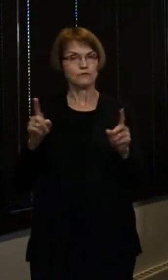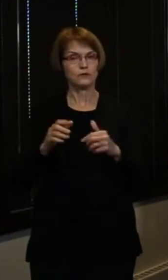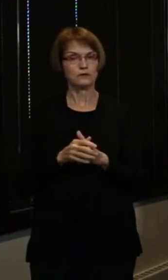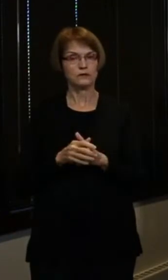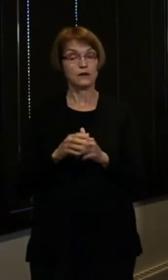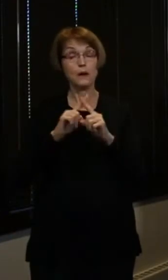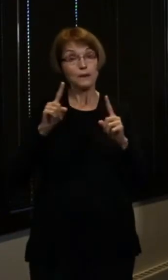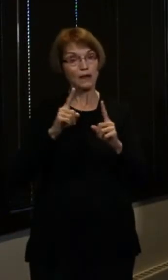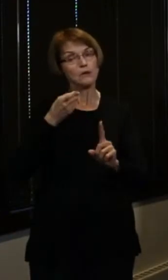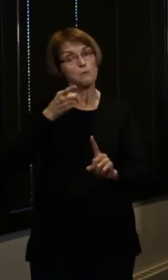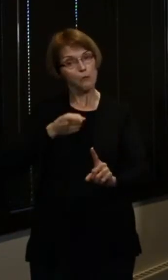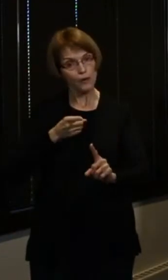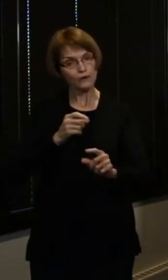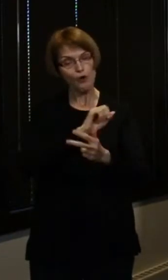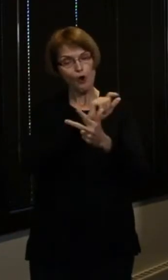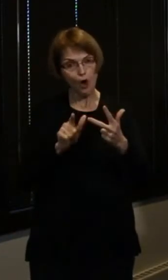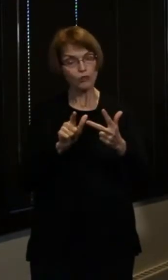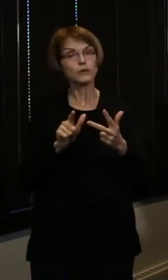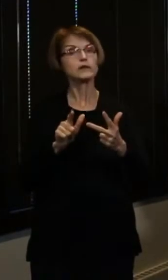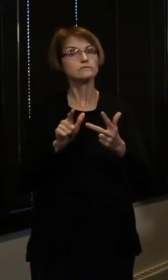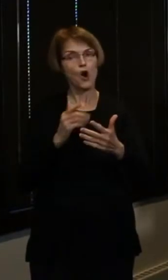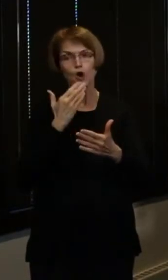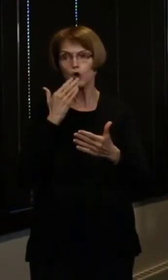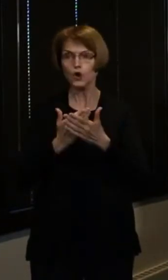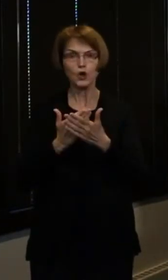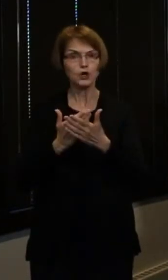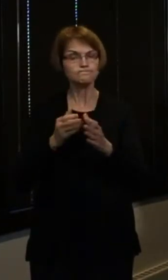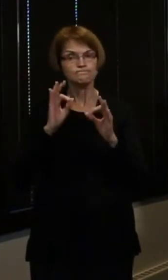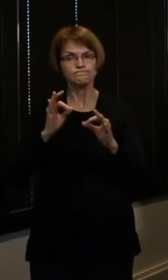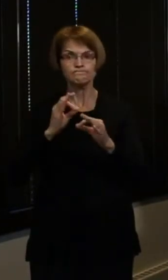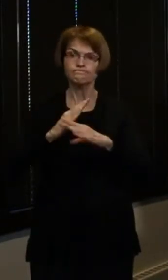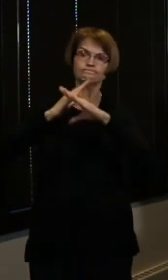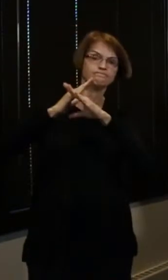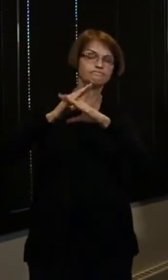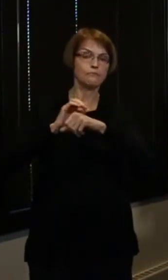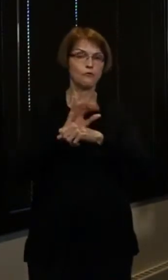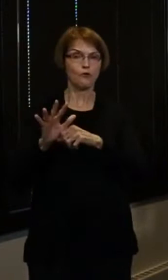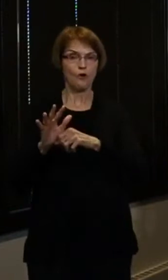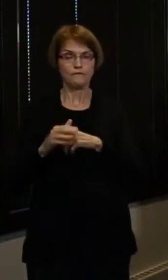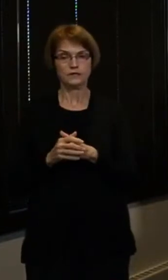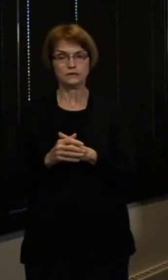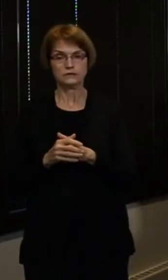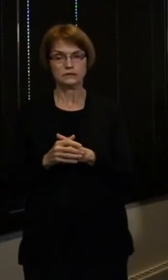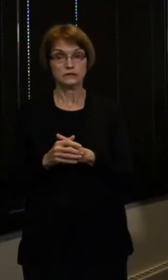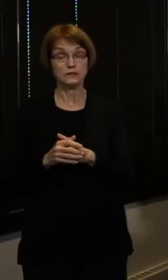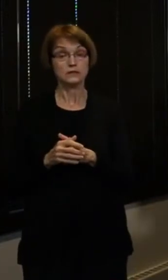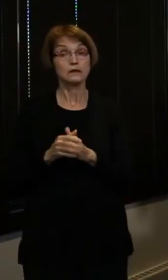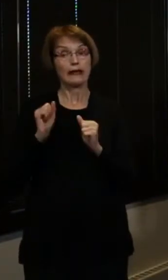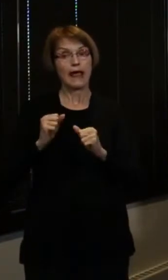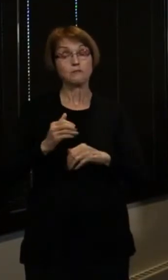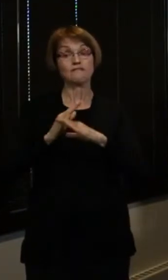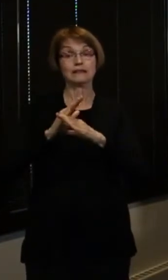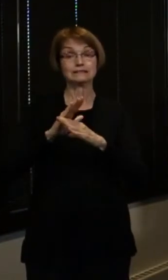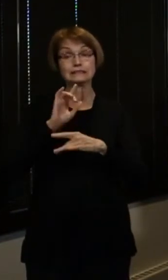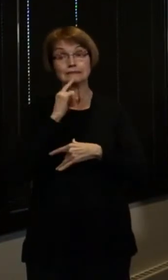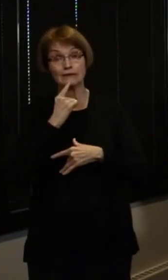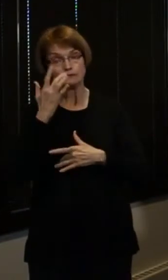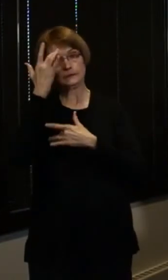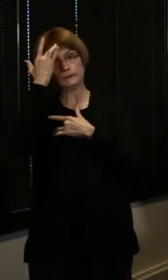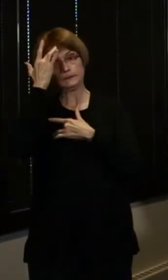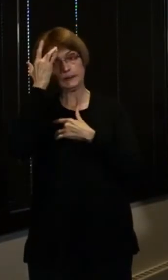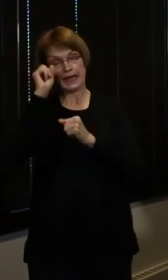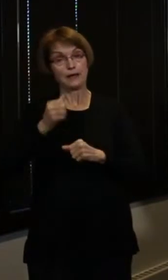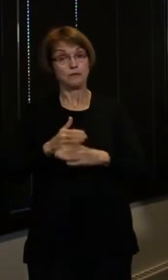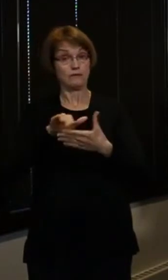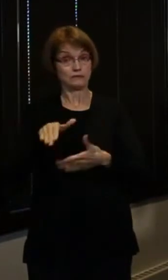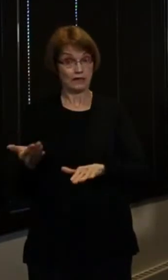good protection against COVID. They all provided very good protection against severe disease and against death. And